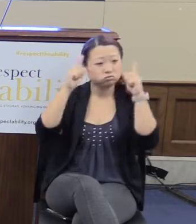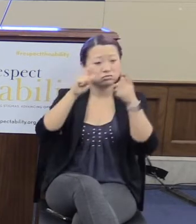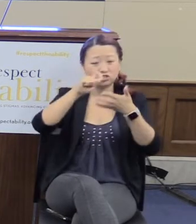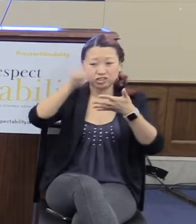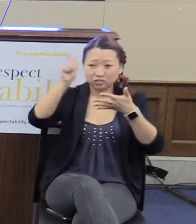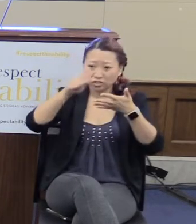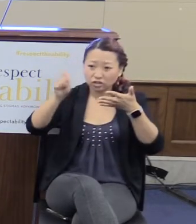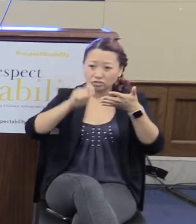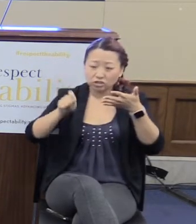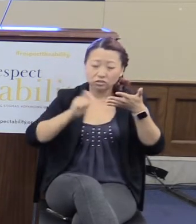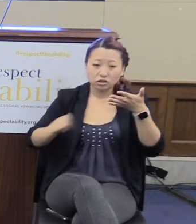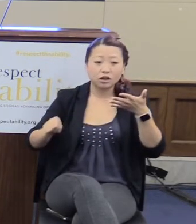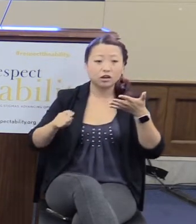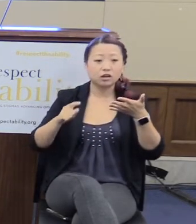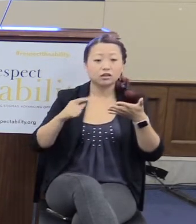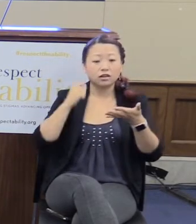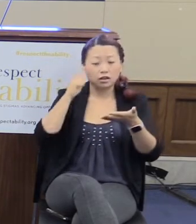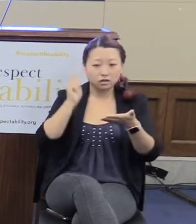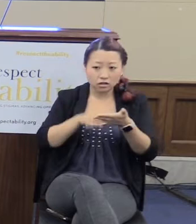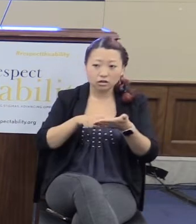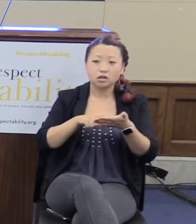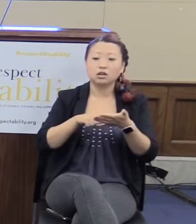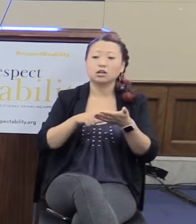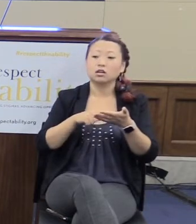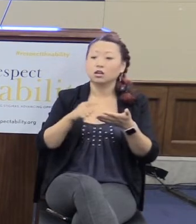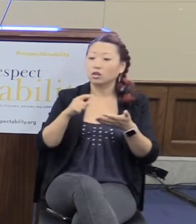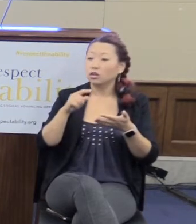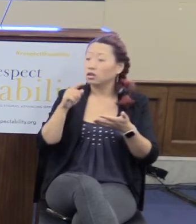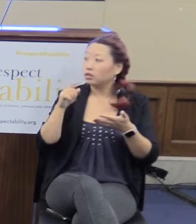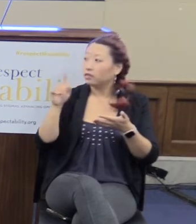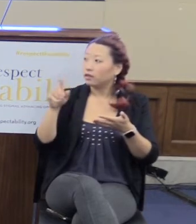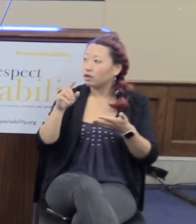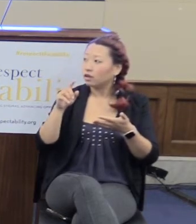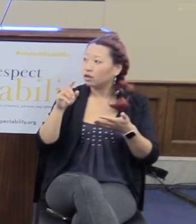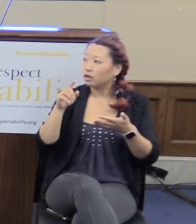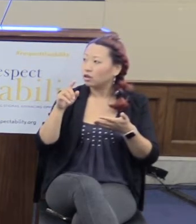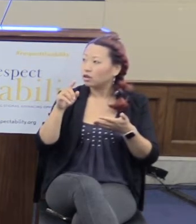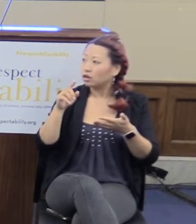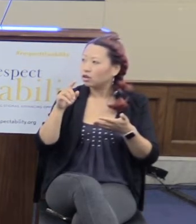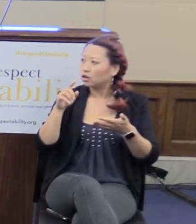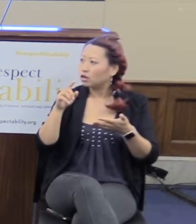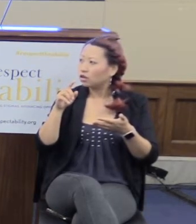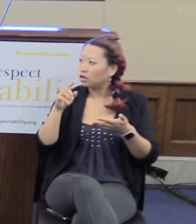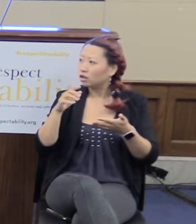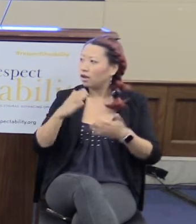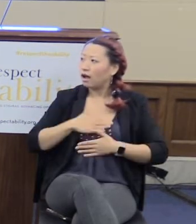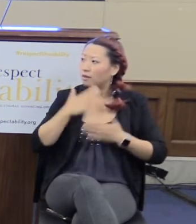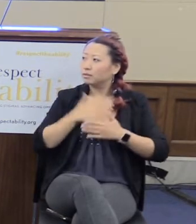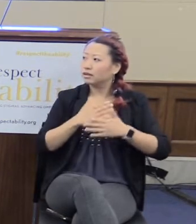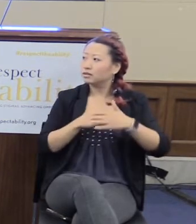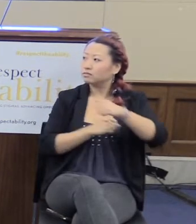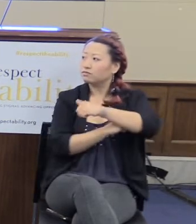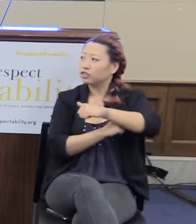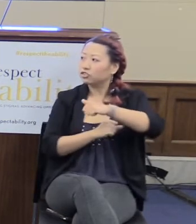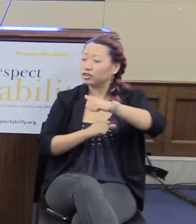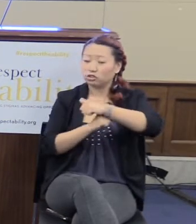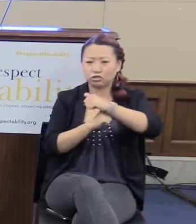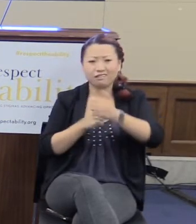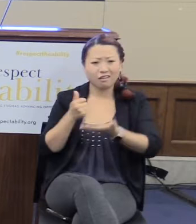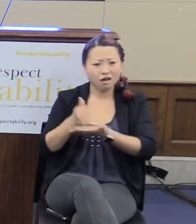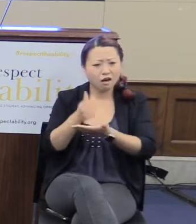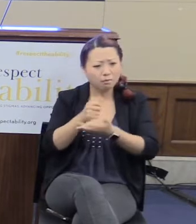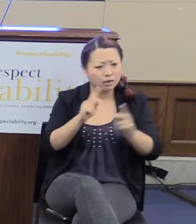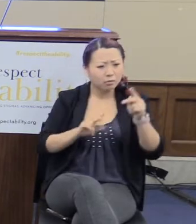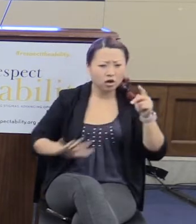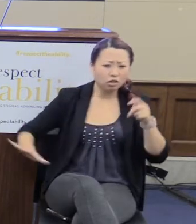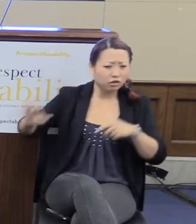Wheels of Happiness Foundation, and a foundation that actually helps people around the world to help people